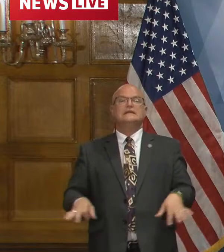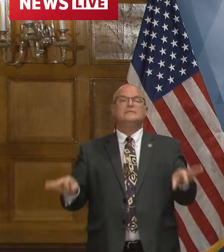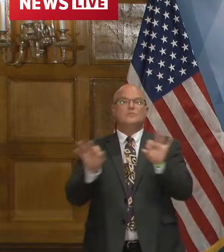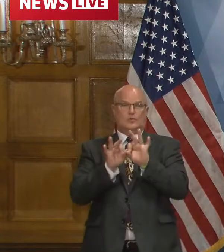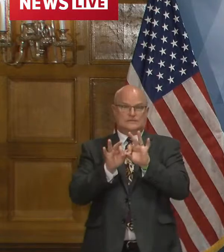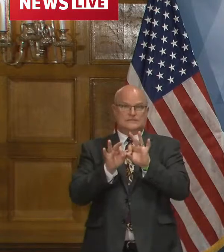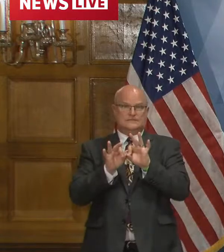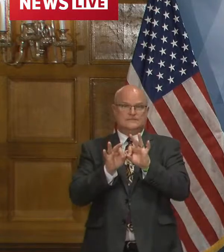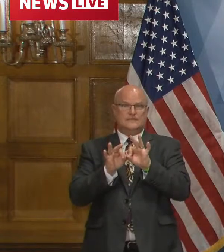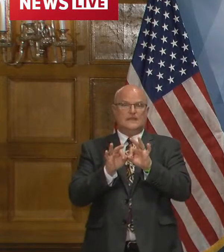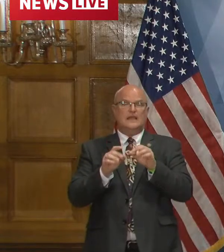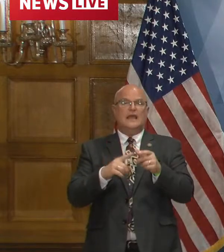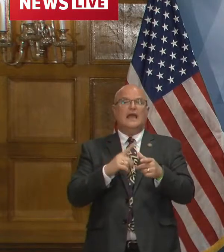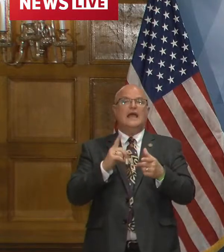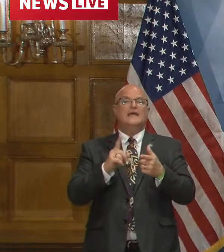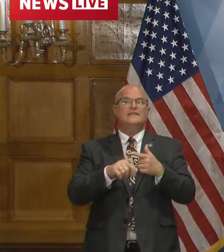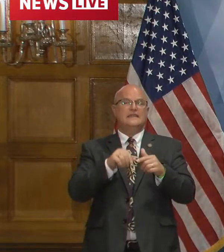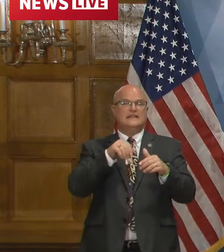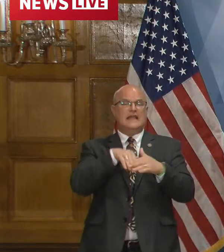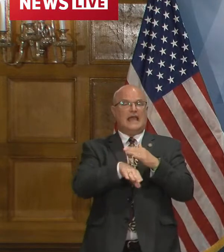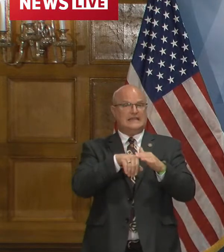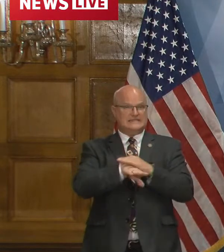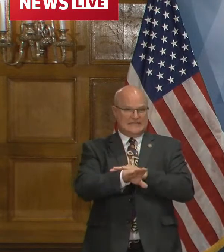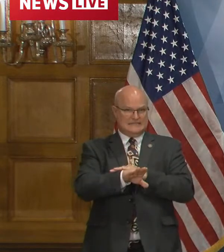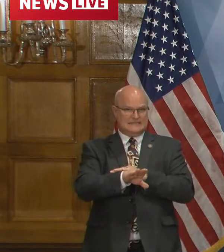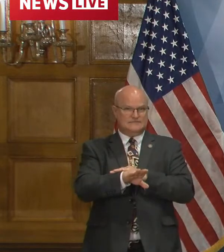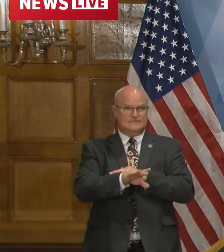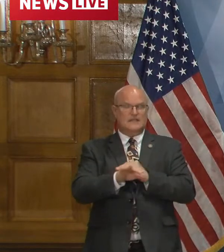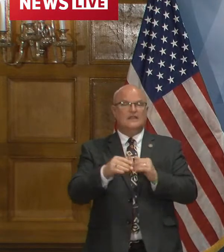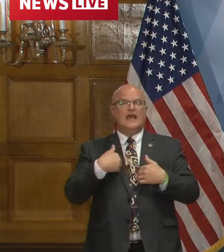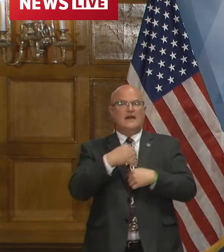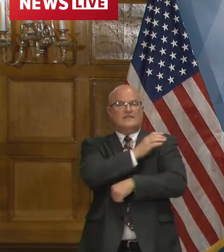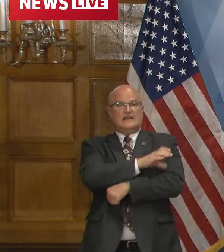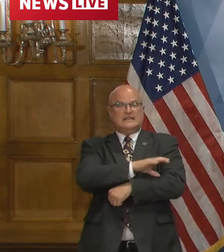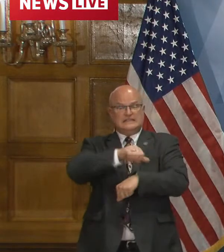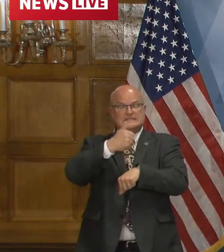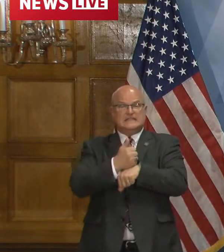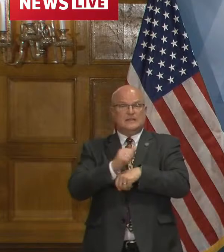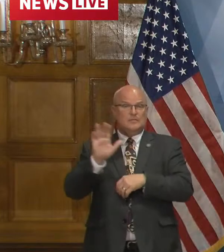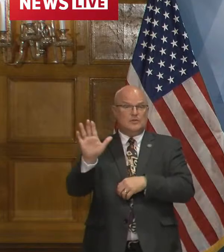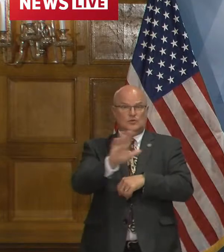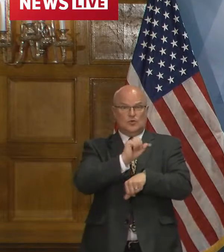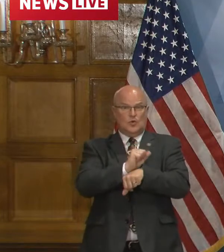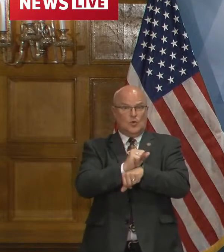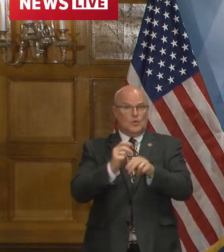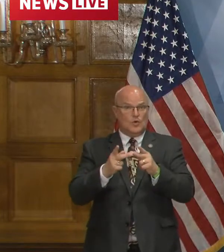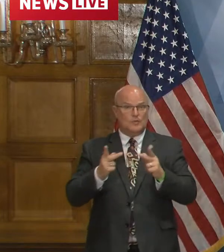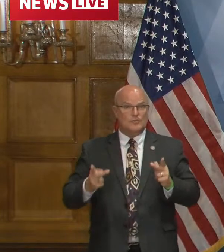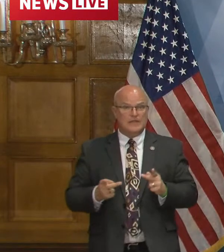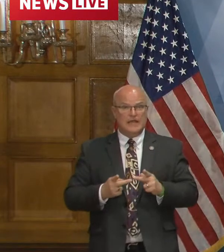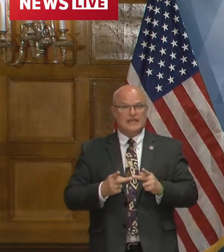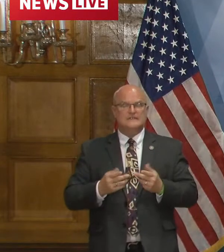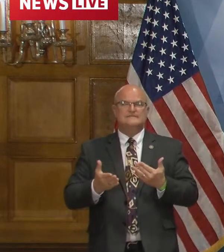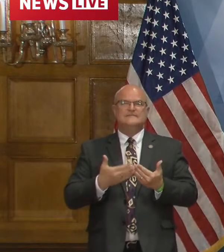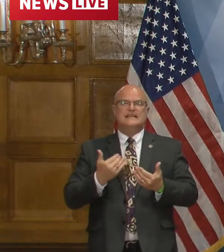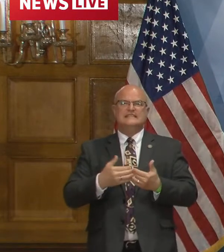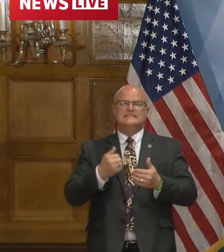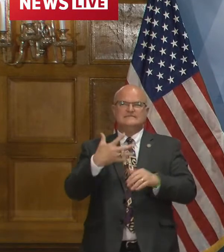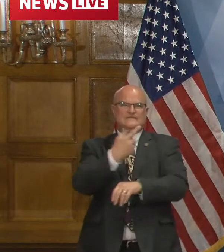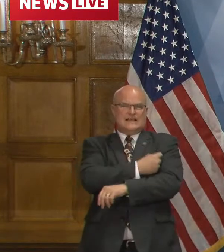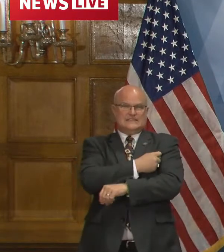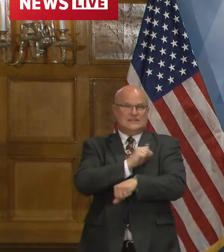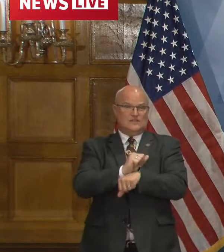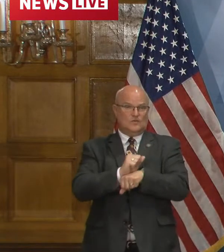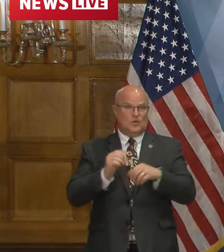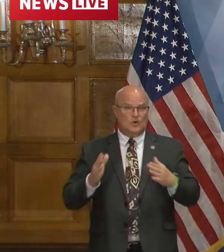importance of it, and then give them access to it. Either bring a clinic to your work site for the easy vaccination